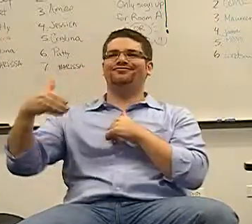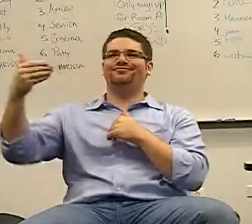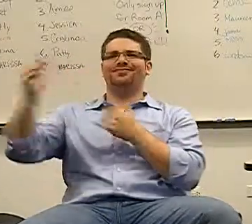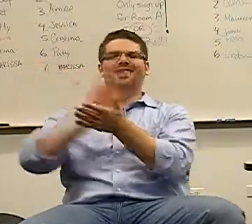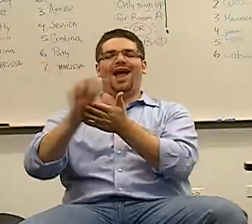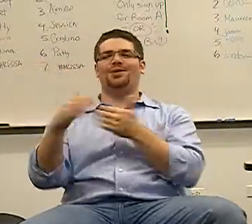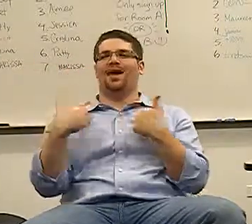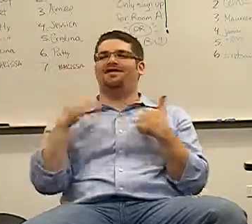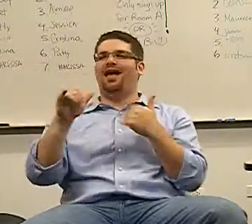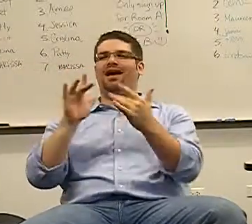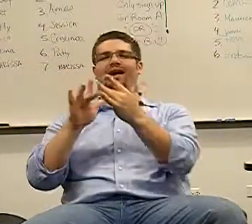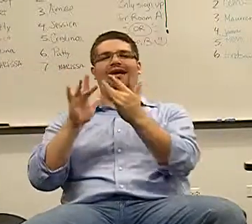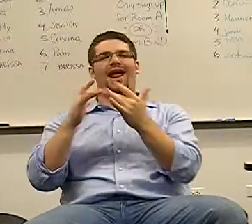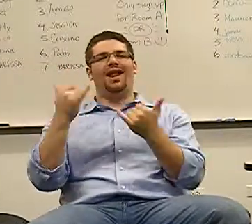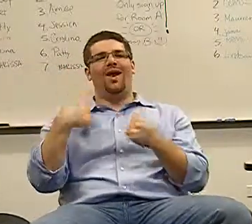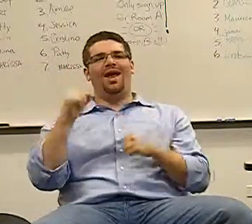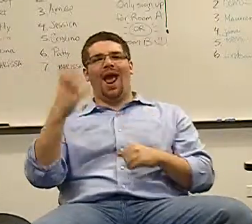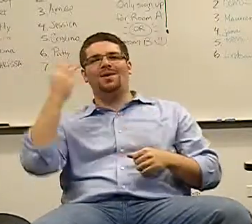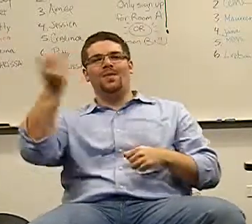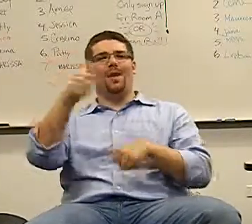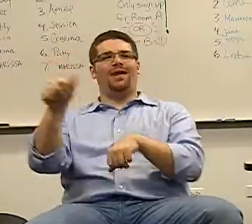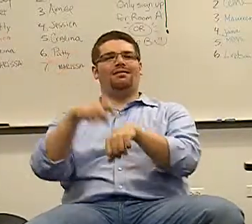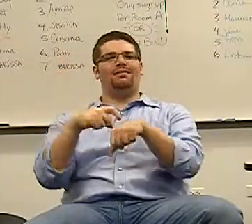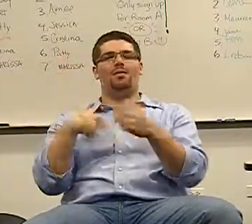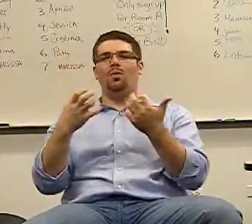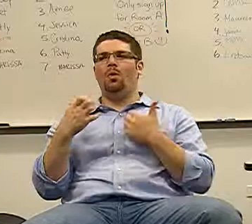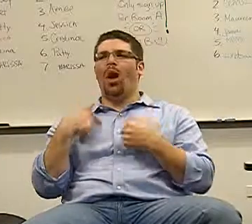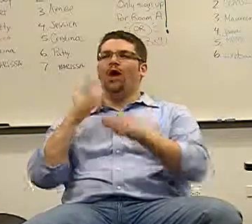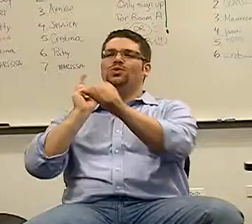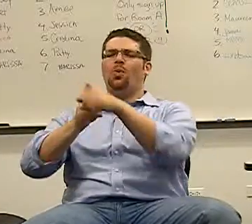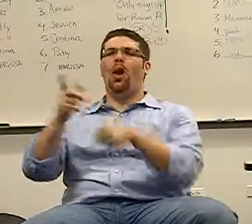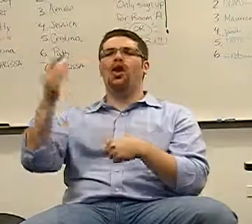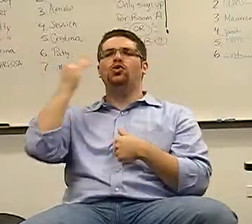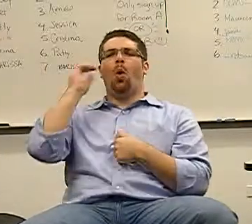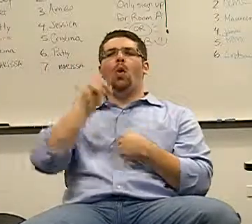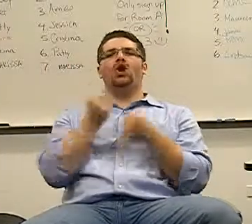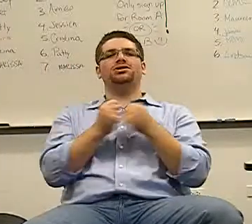So we'd like to keep in touch with some of those people that we had made the contacts with while we were over there.